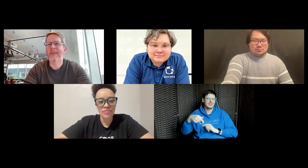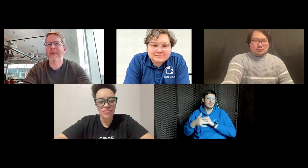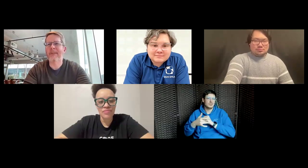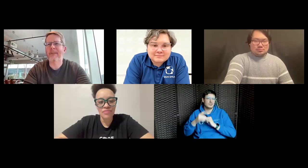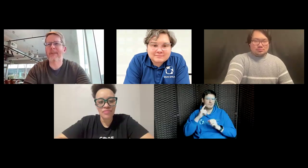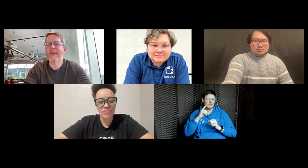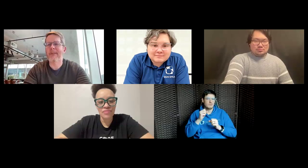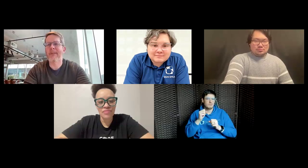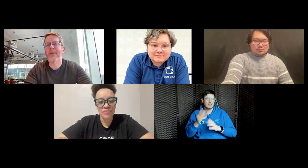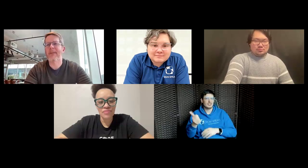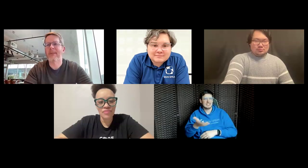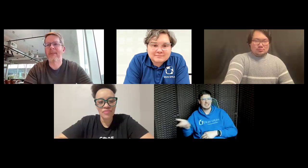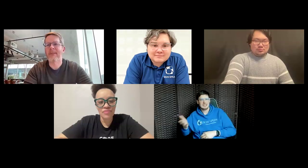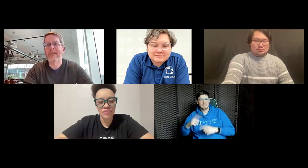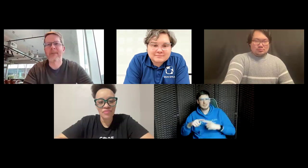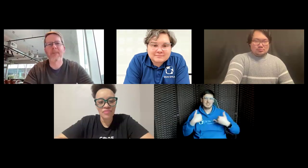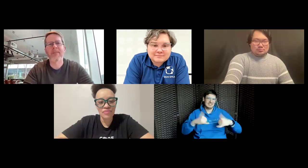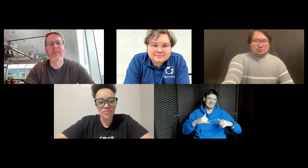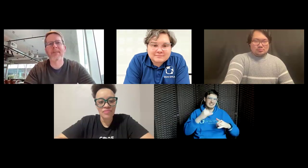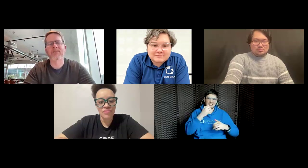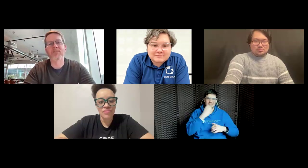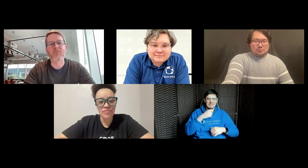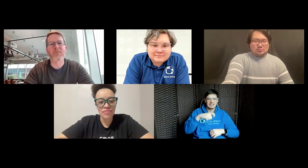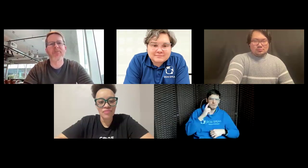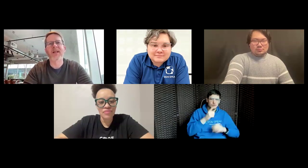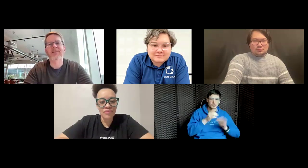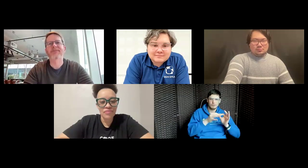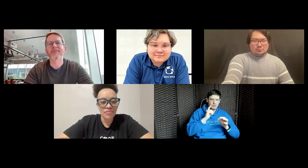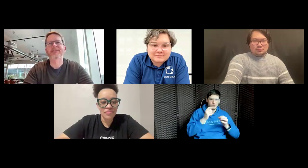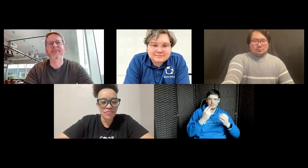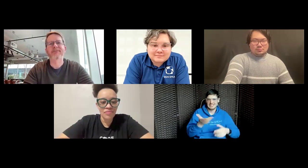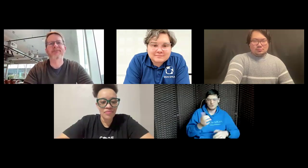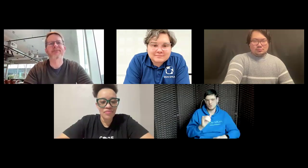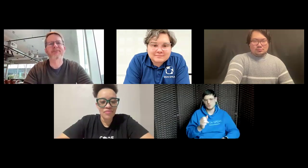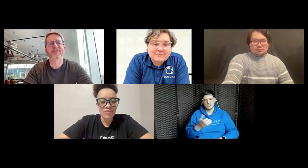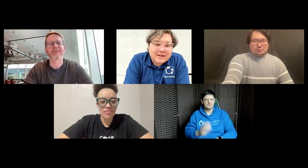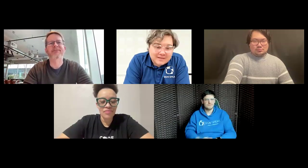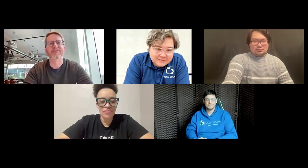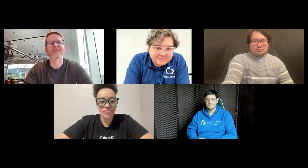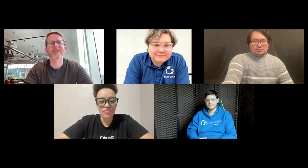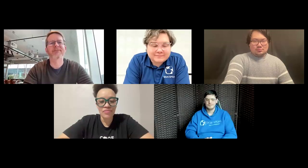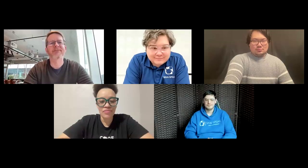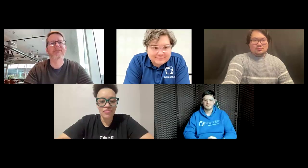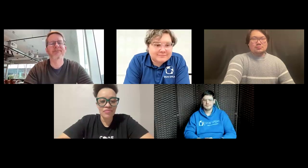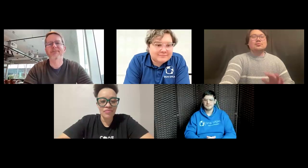ways that this technology can be applied as a supplement. And, we still, again, cherish and value the need for interpreters. It